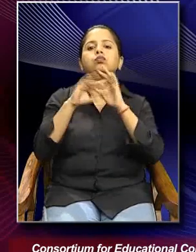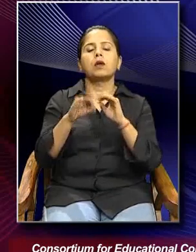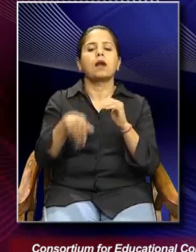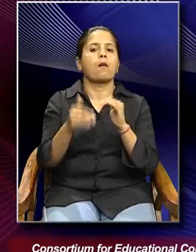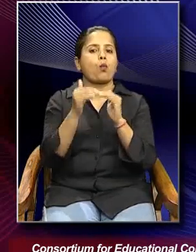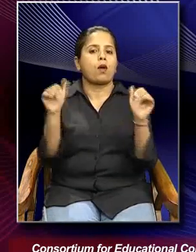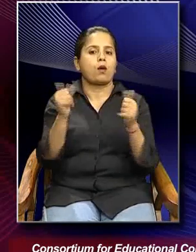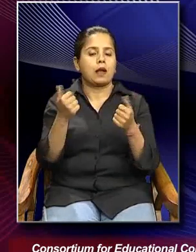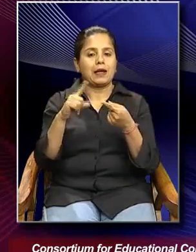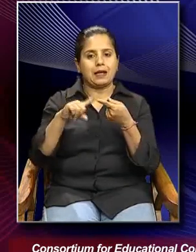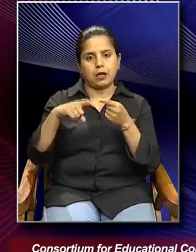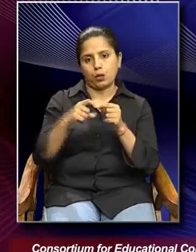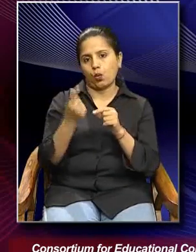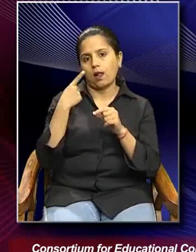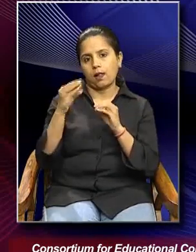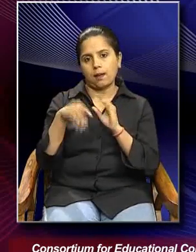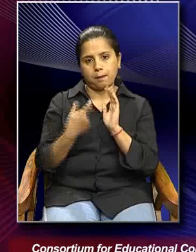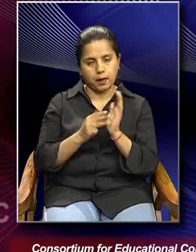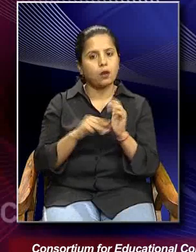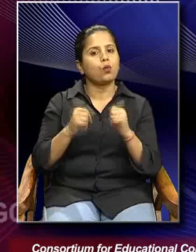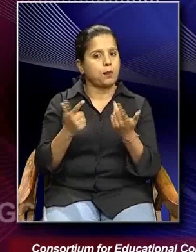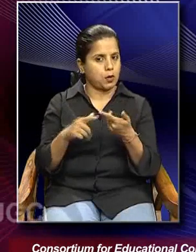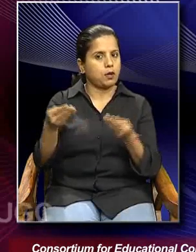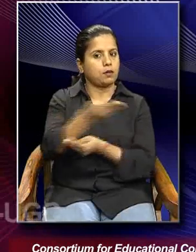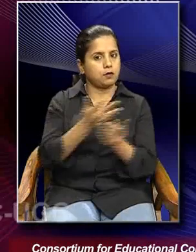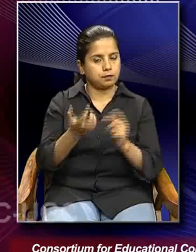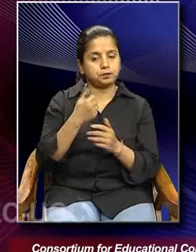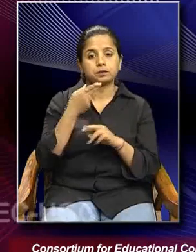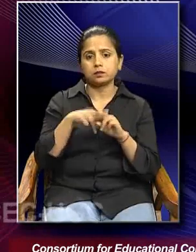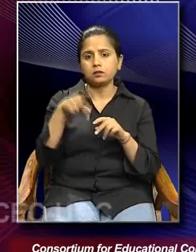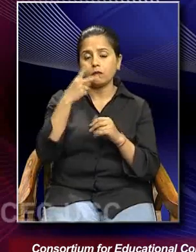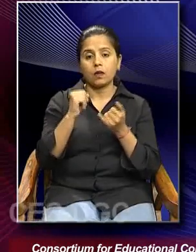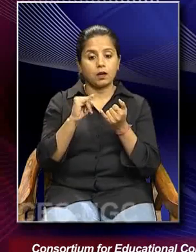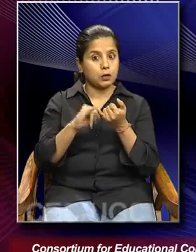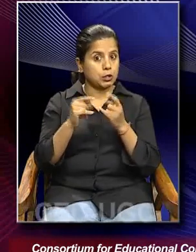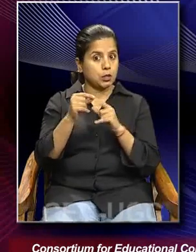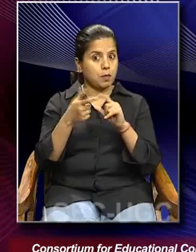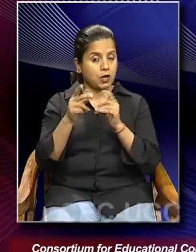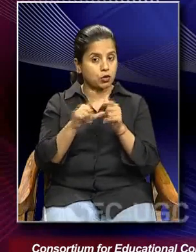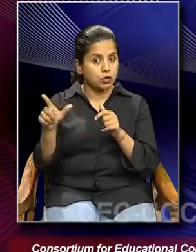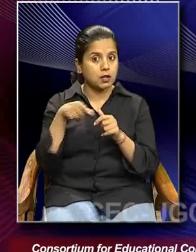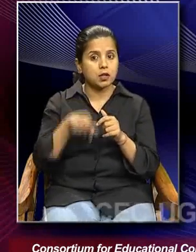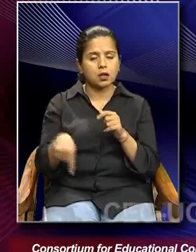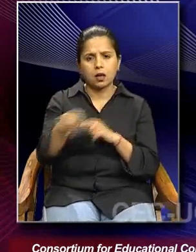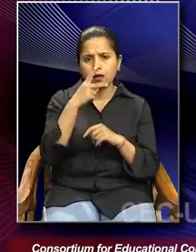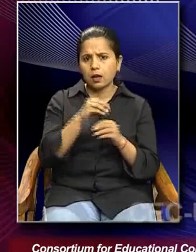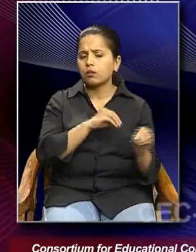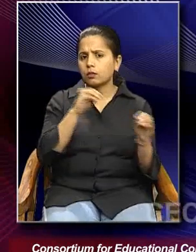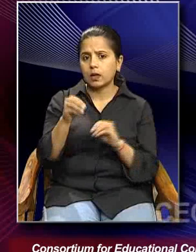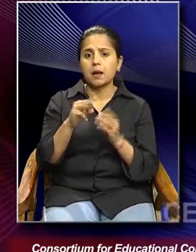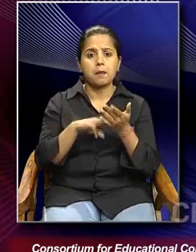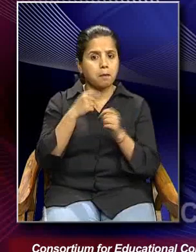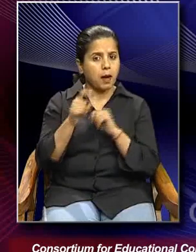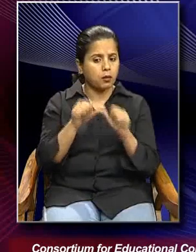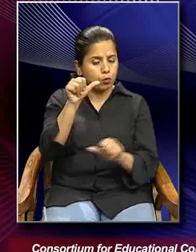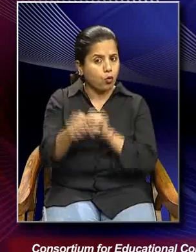the economy. If you look at the spatio-temporal transition, it's very important to understand the migration process,